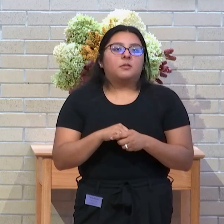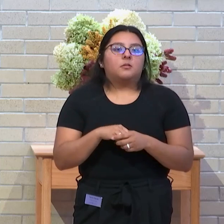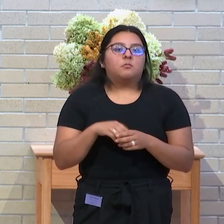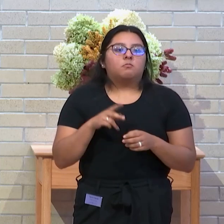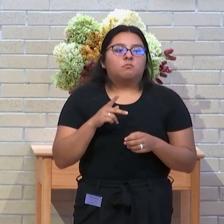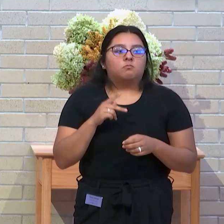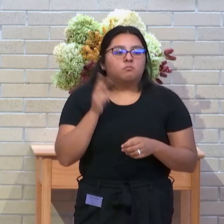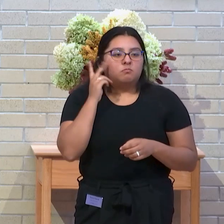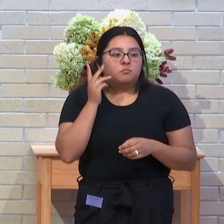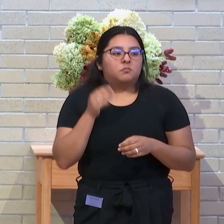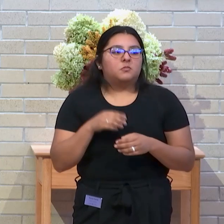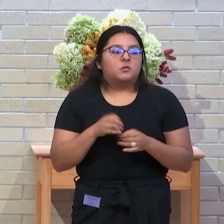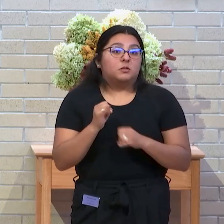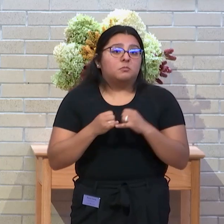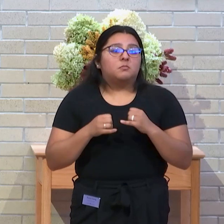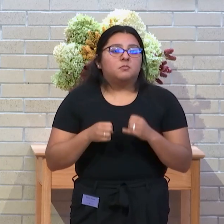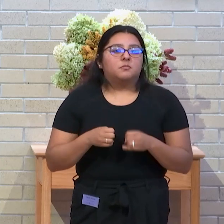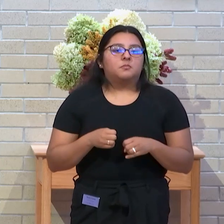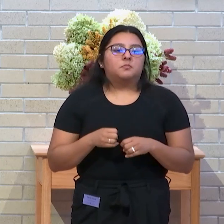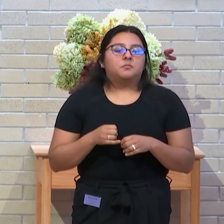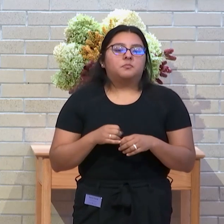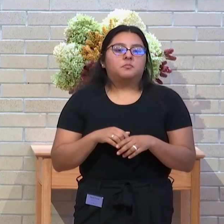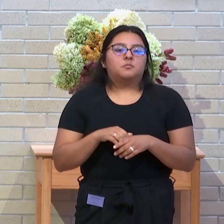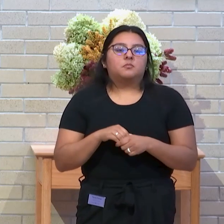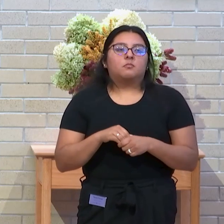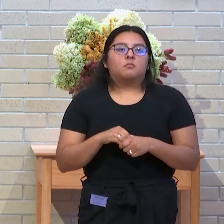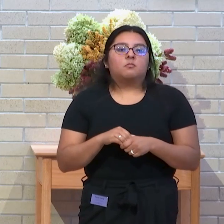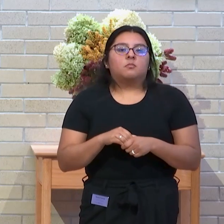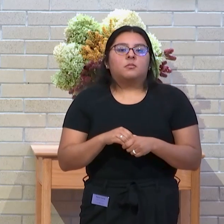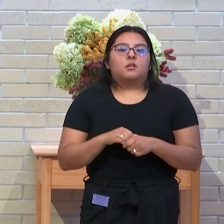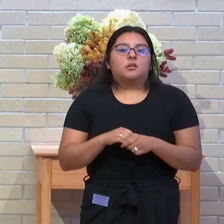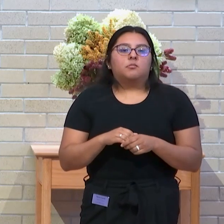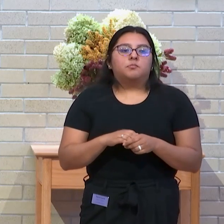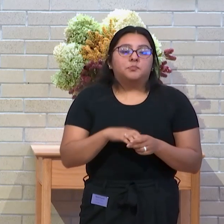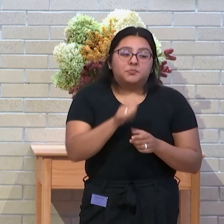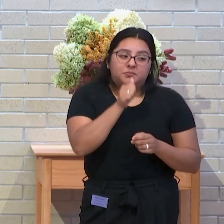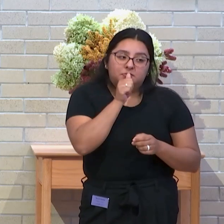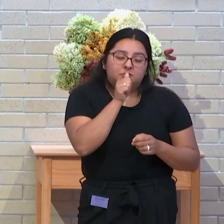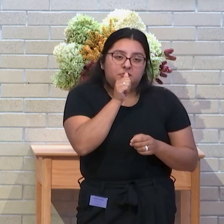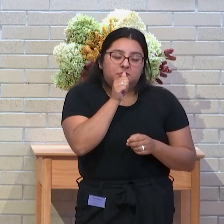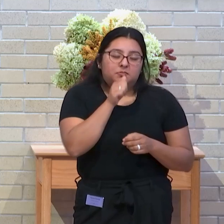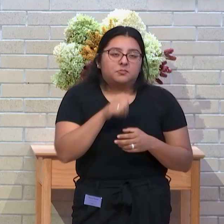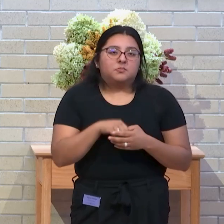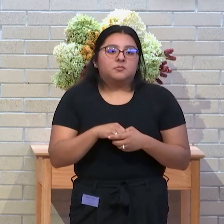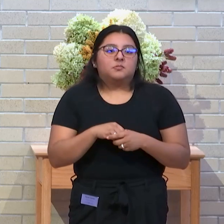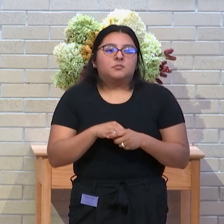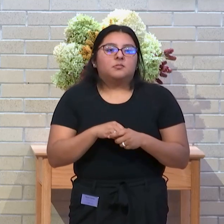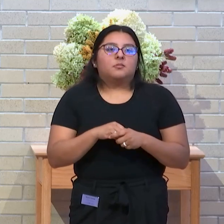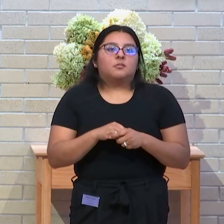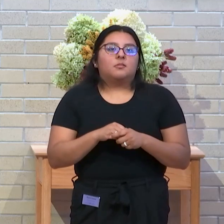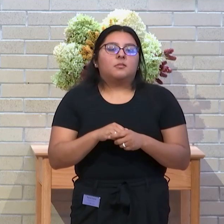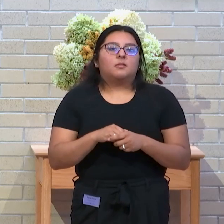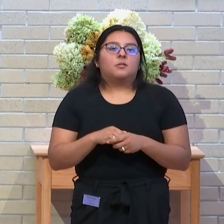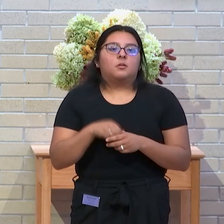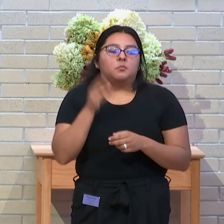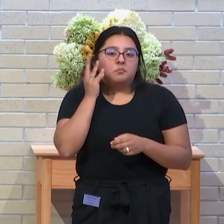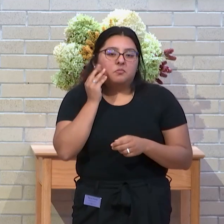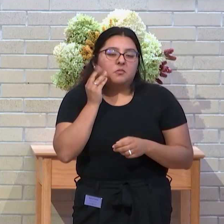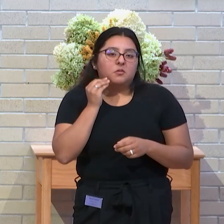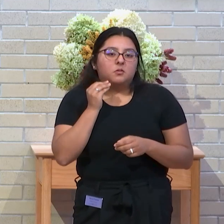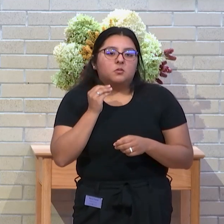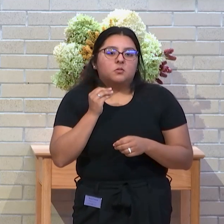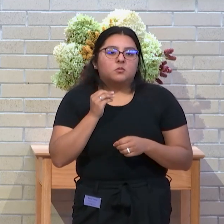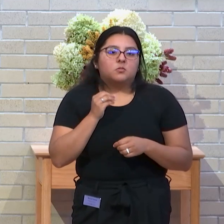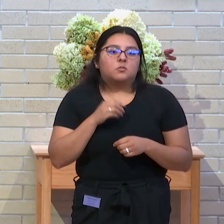that year. And as I mentioned earlier, the Kachina ceremonies are very private. And this experience was very special because it was one of the